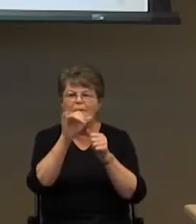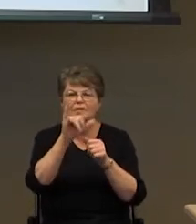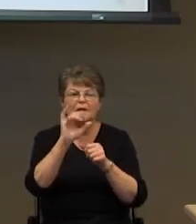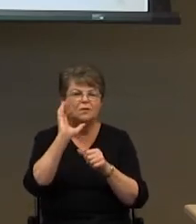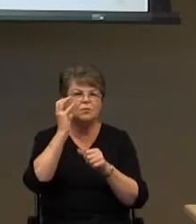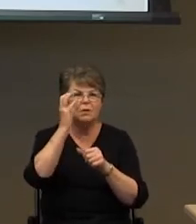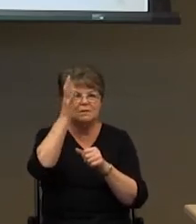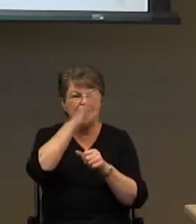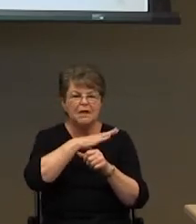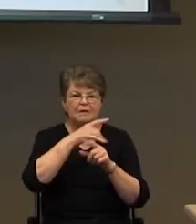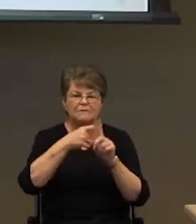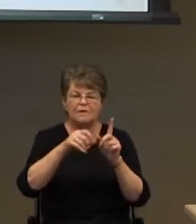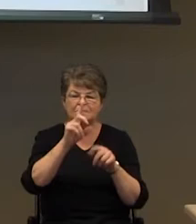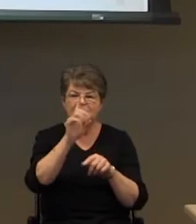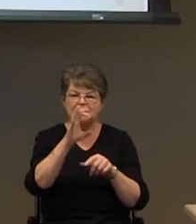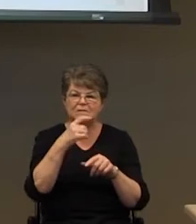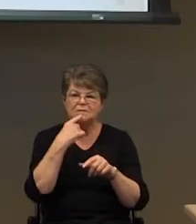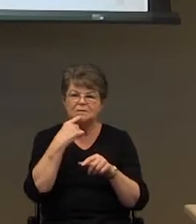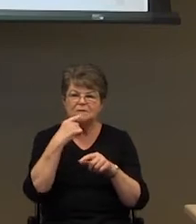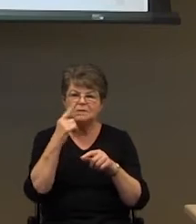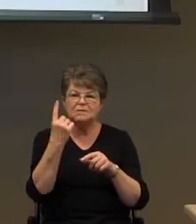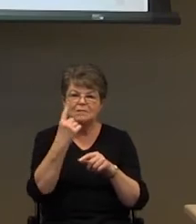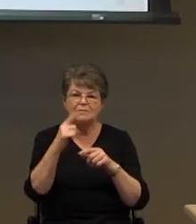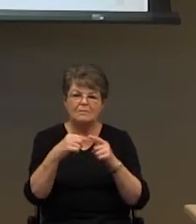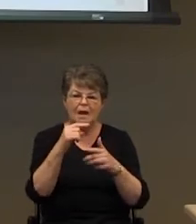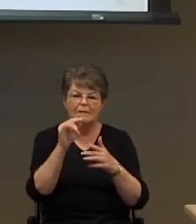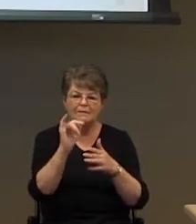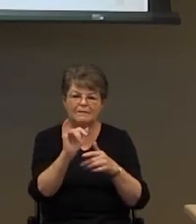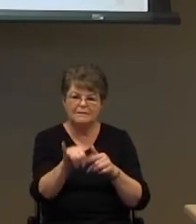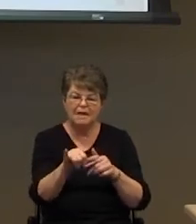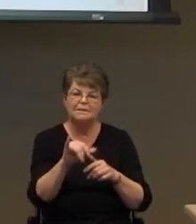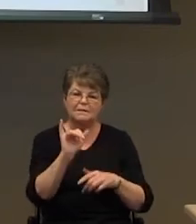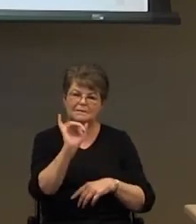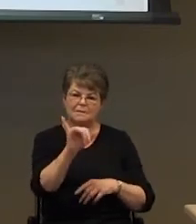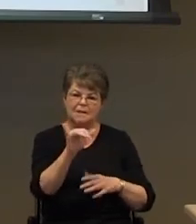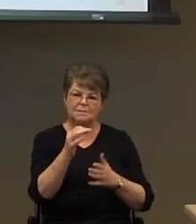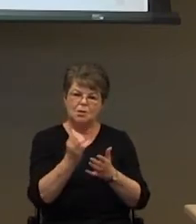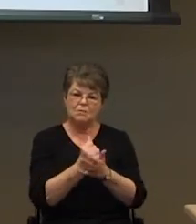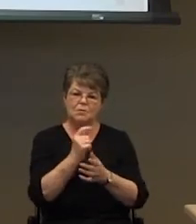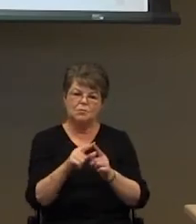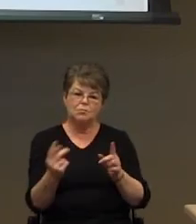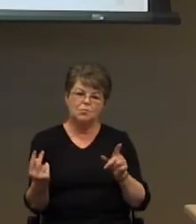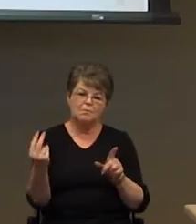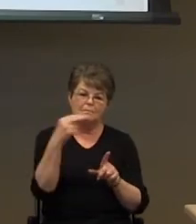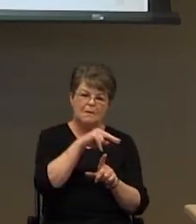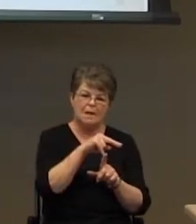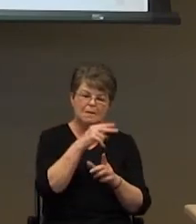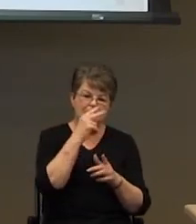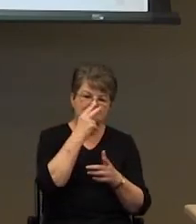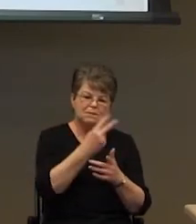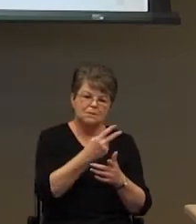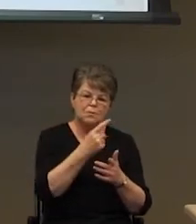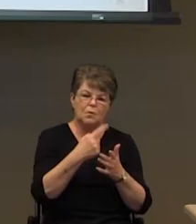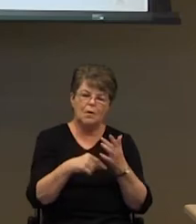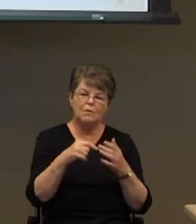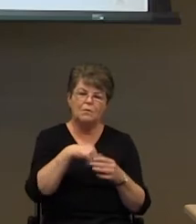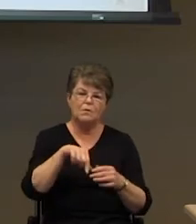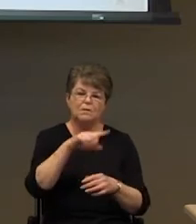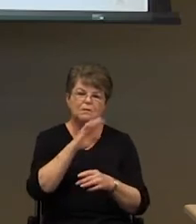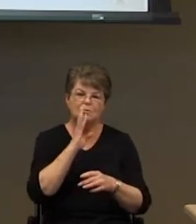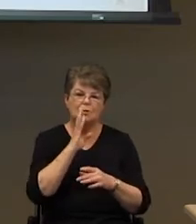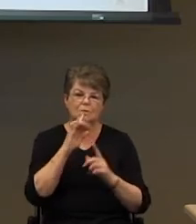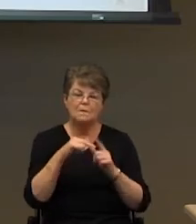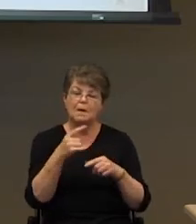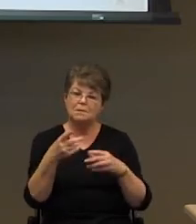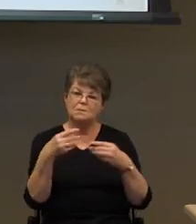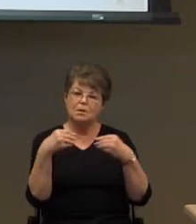said something about this. What was that again? This is that opportunity to go back and take a look and see what was talked about.